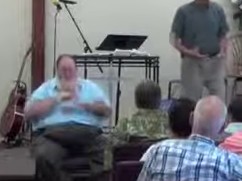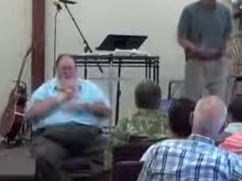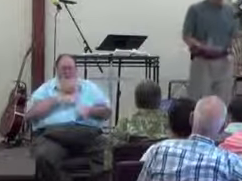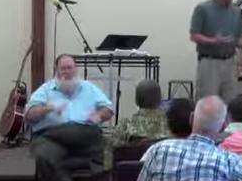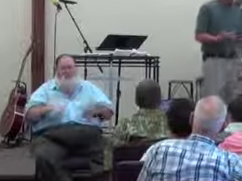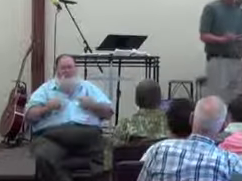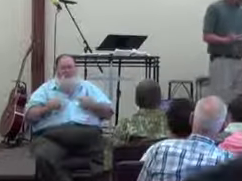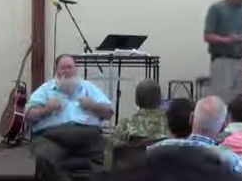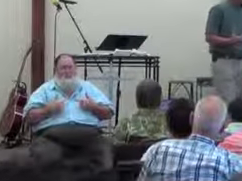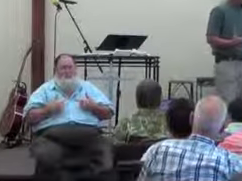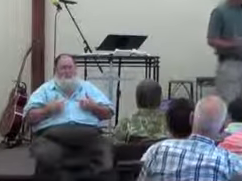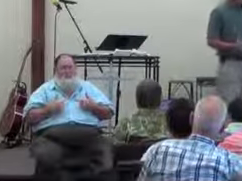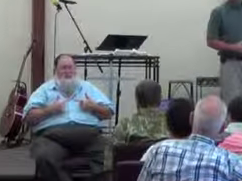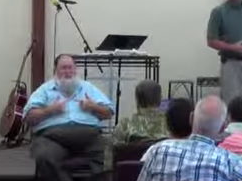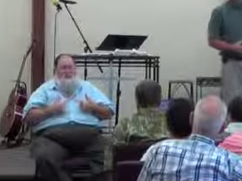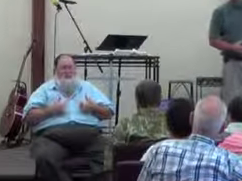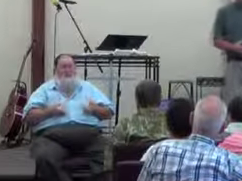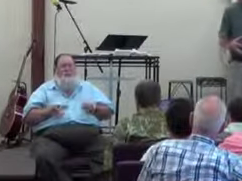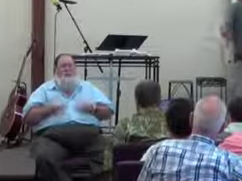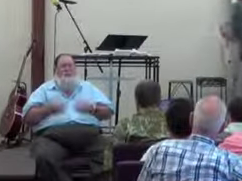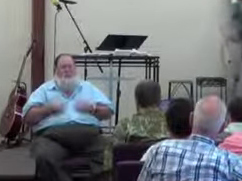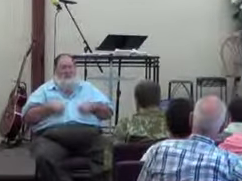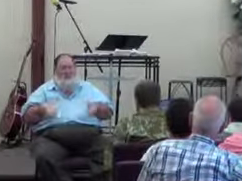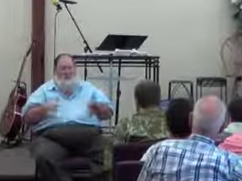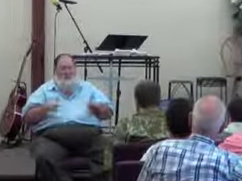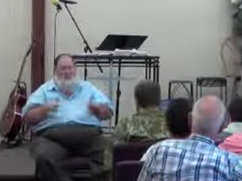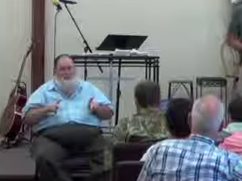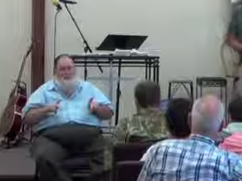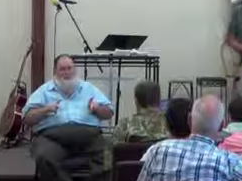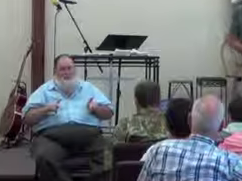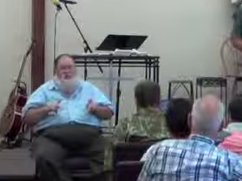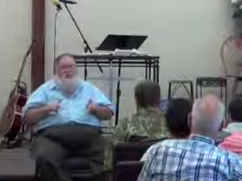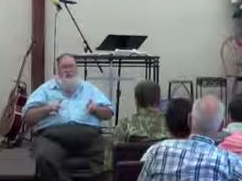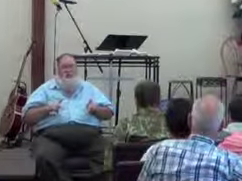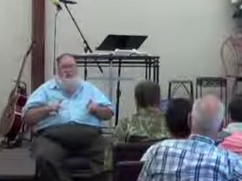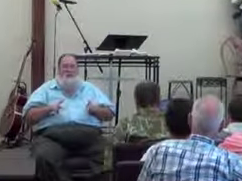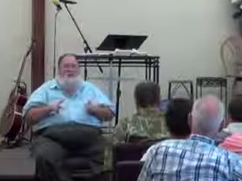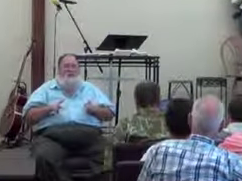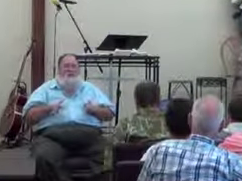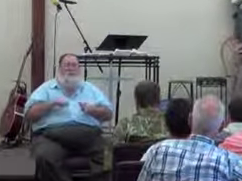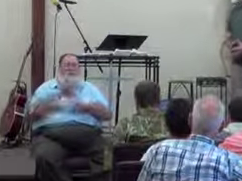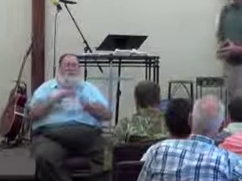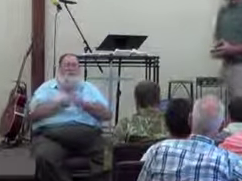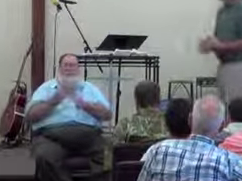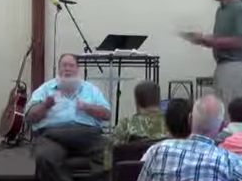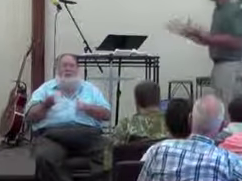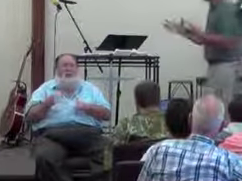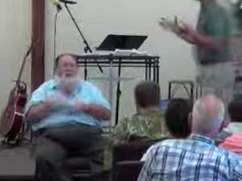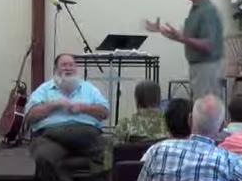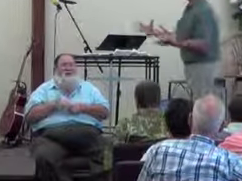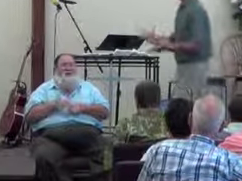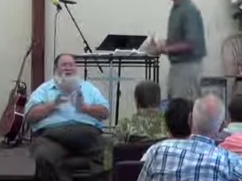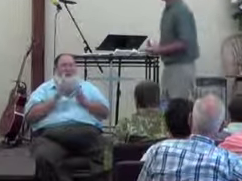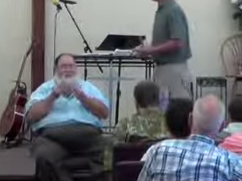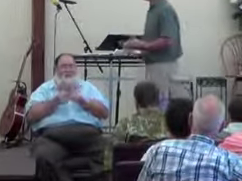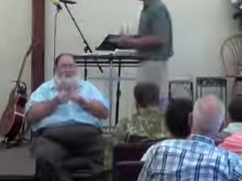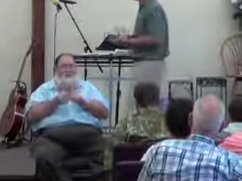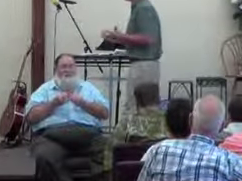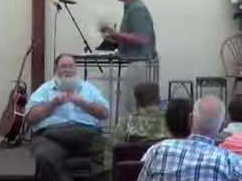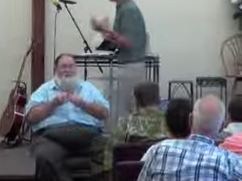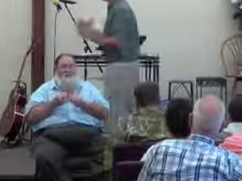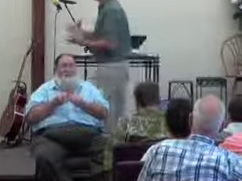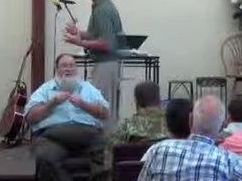when I, you know, got the privilege of hanging around with so many of you at Fam Jam, it was thank you, God, that he put you in my